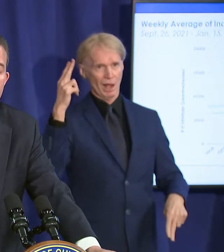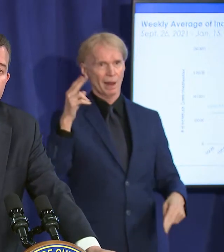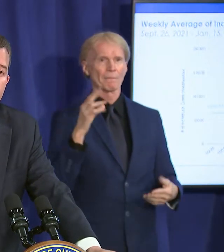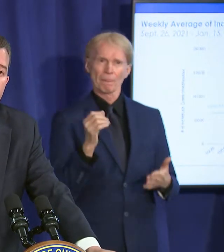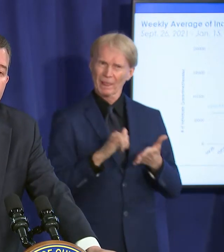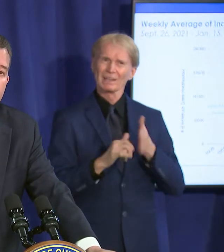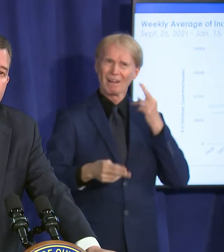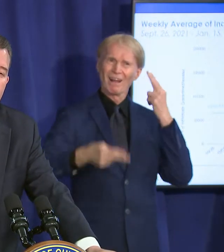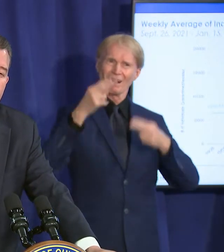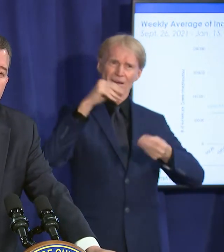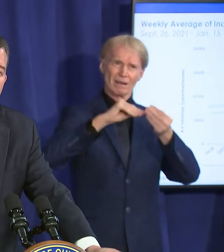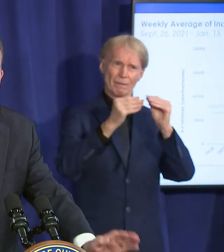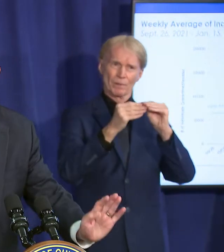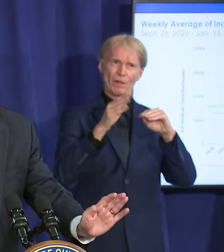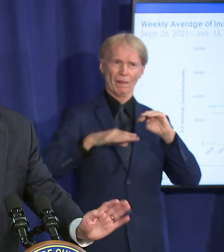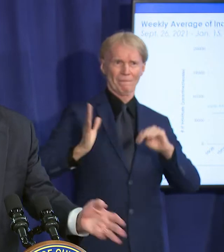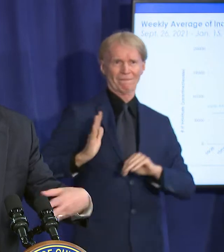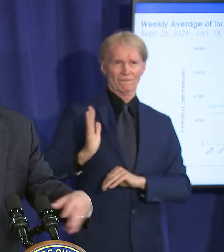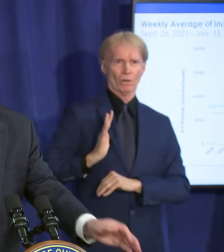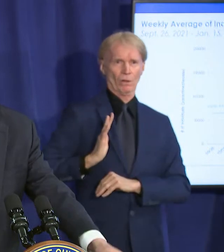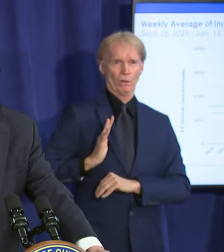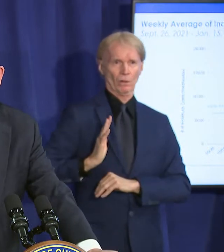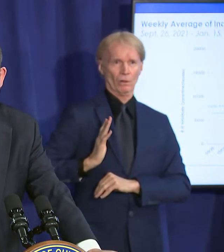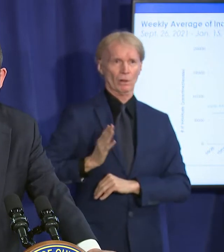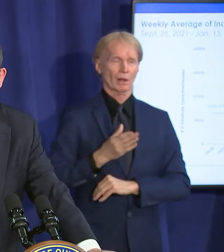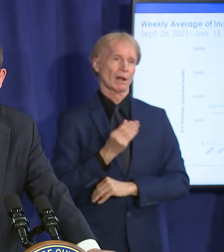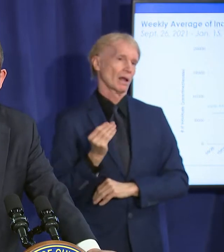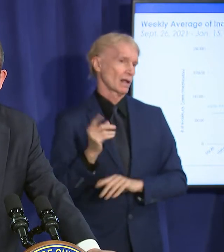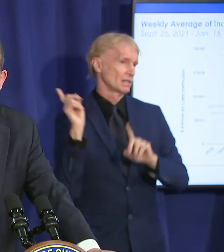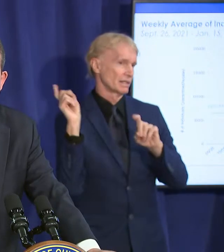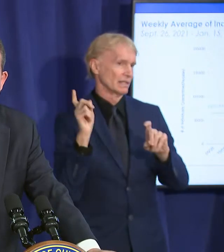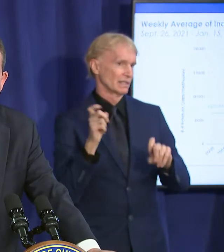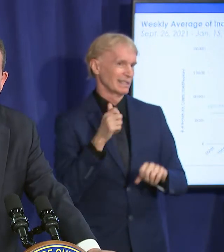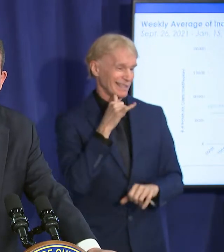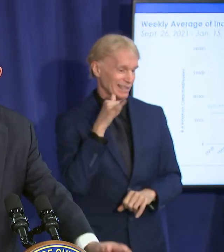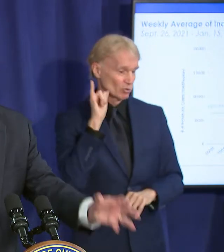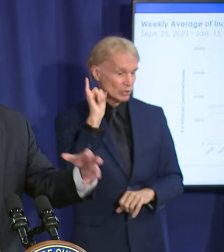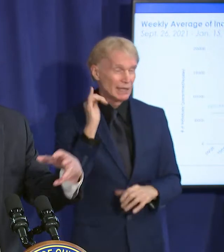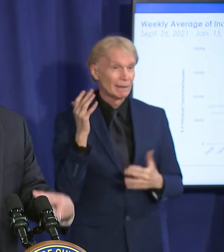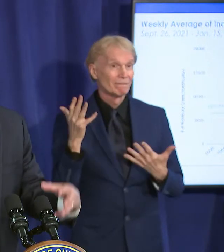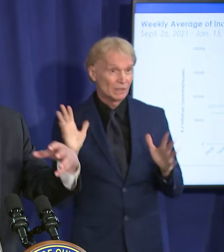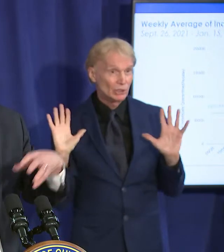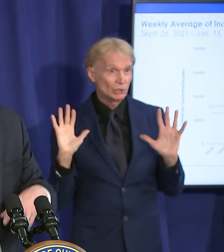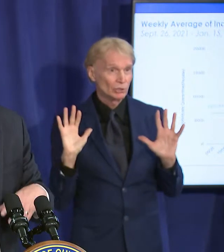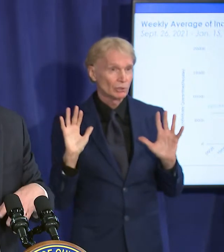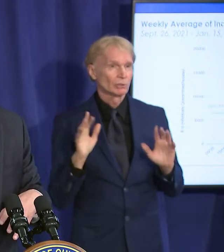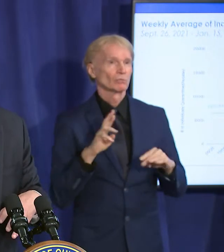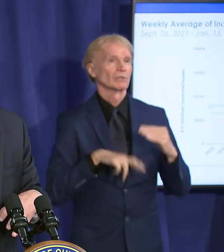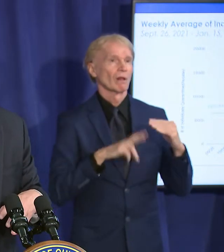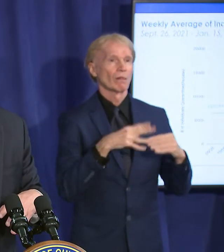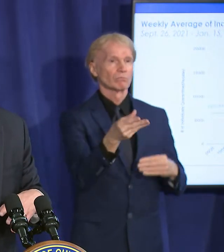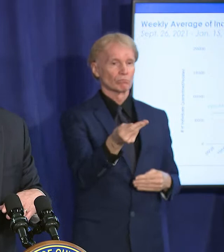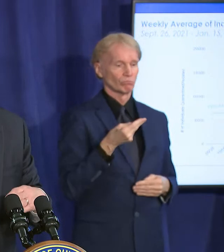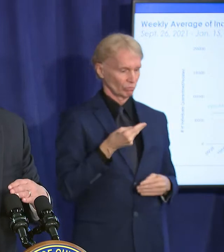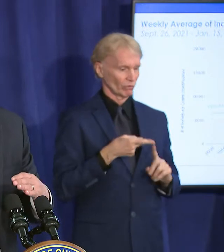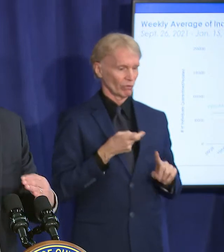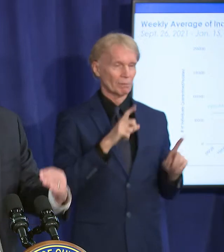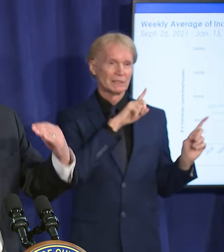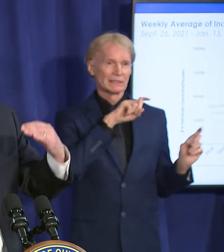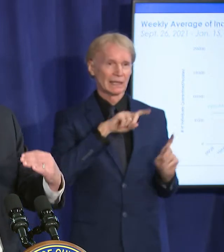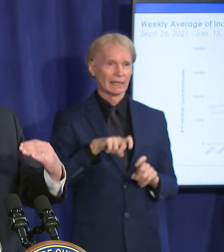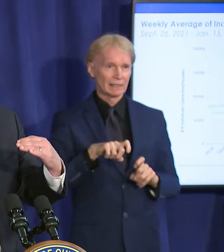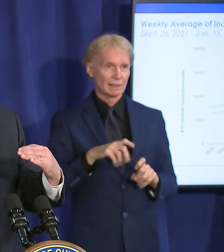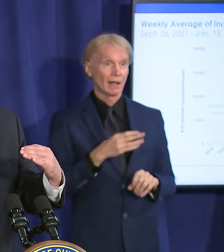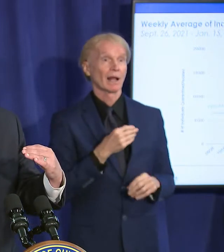of quarantine. I will tell you, and I'll talk more about testing that we just did yesterday, we're starting to get results already from the test yesterday,